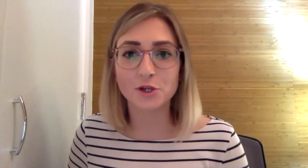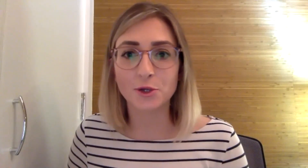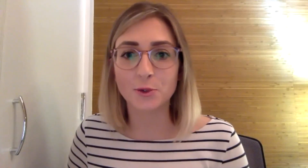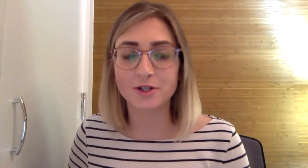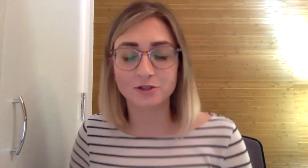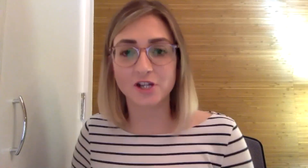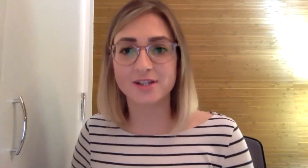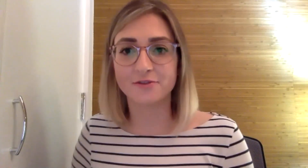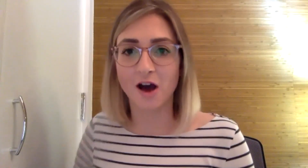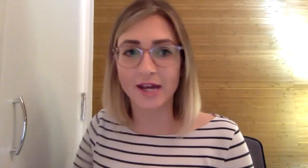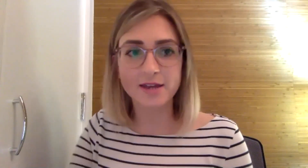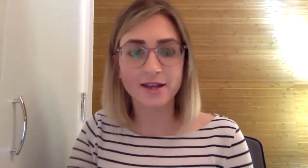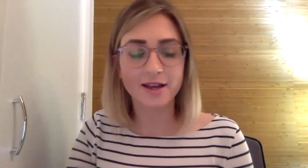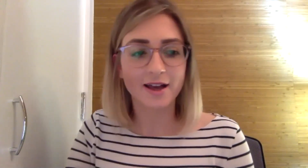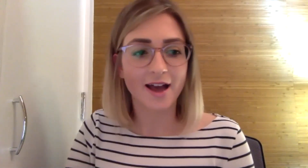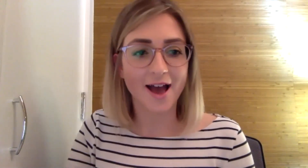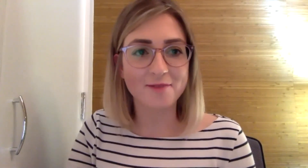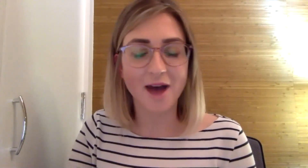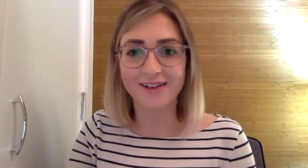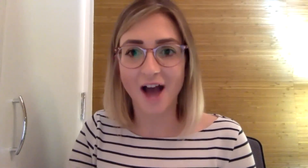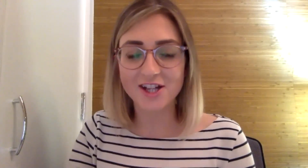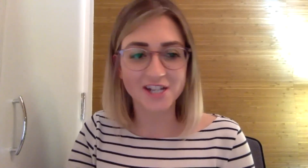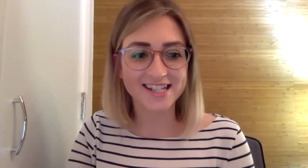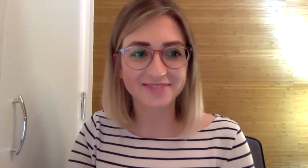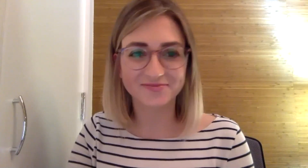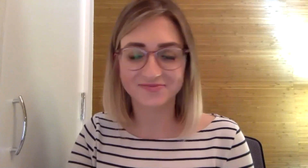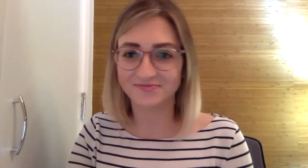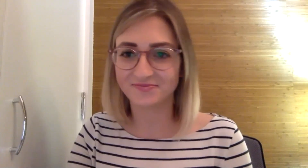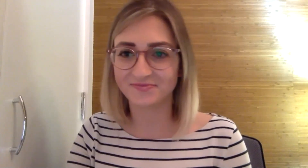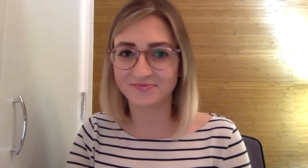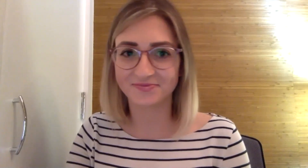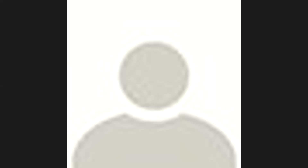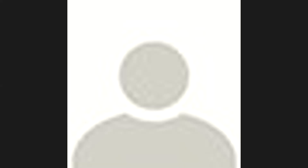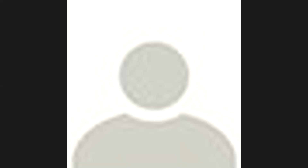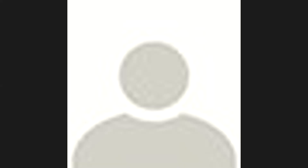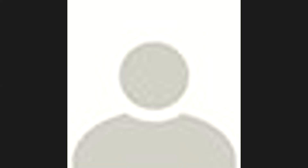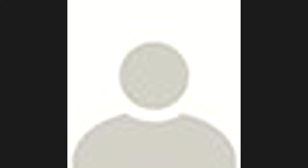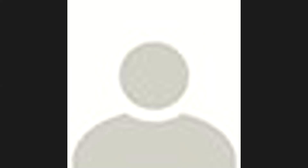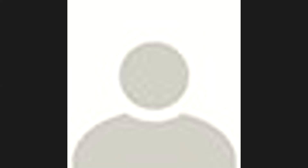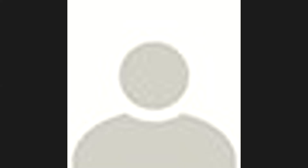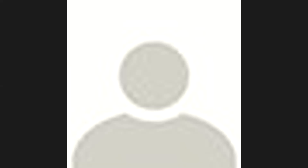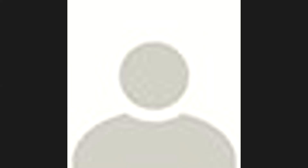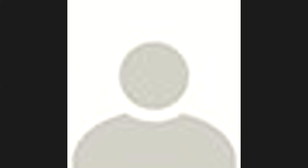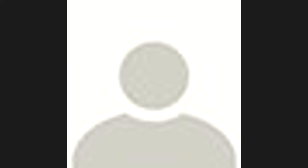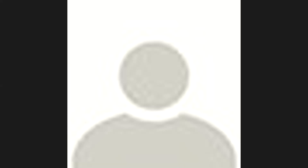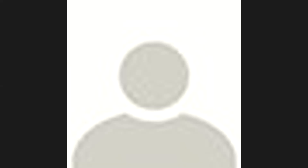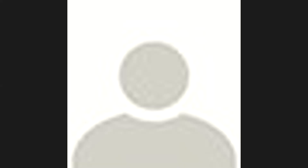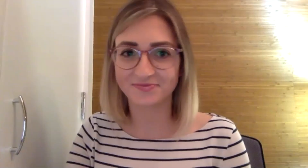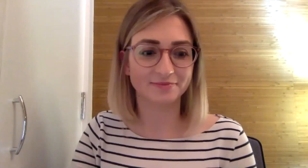to Dr. Justin Varney. Hi, Justin. Hi, Holly May. Okay, so let me turn on